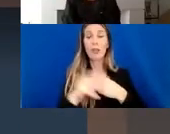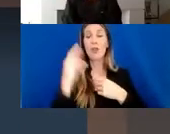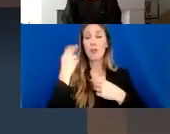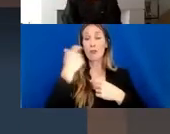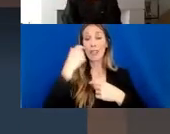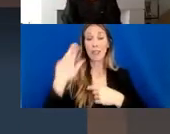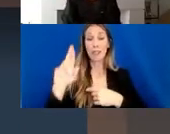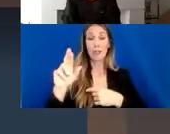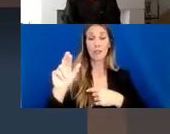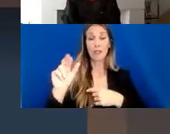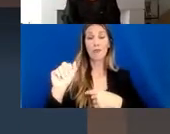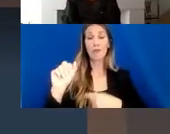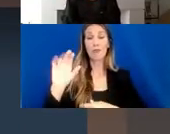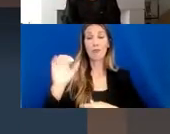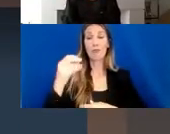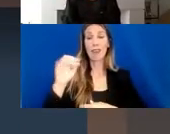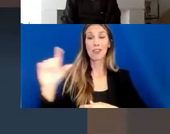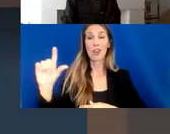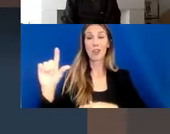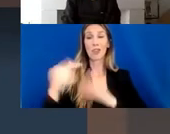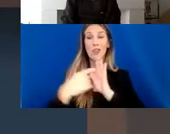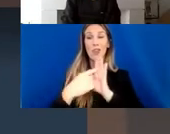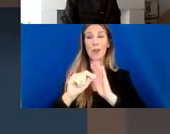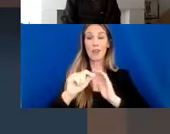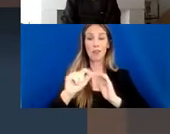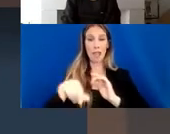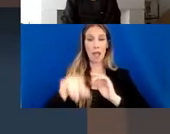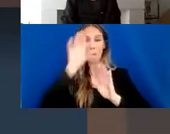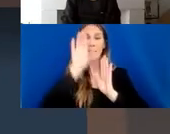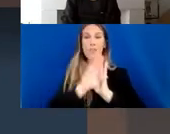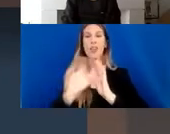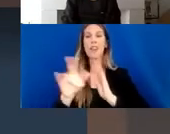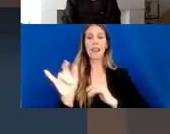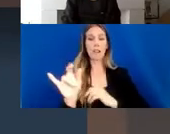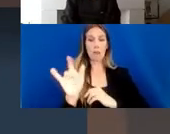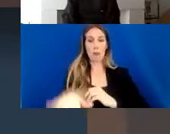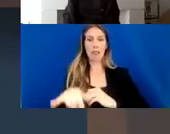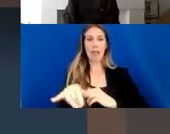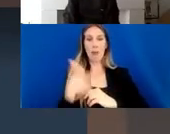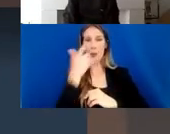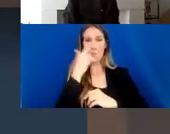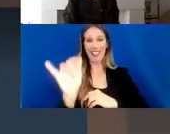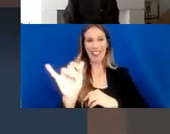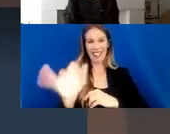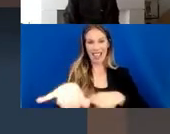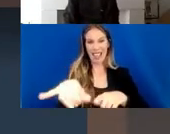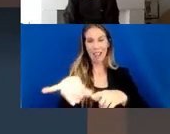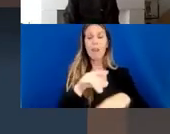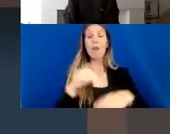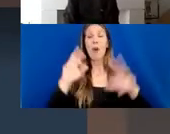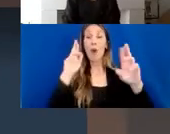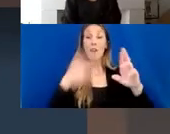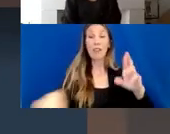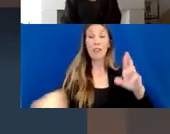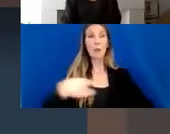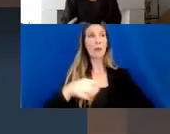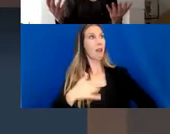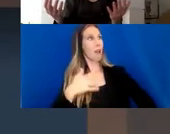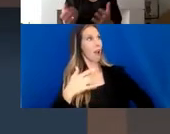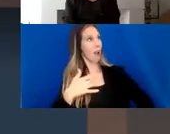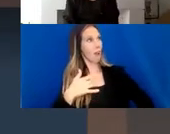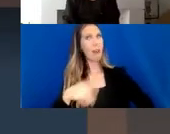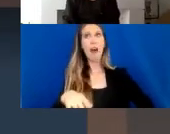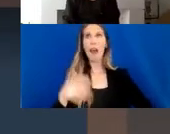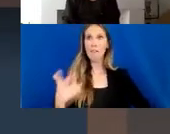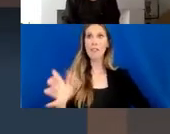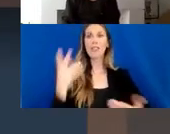showed, that's what a paper session is going to look like. And I'm going to say, hopefully that looks familiar. That looks